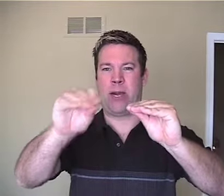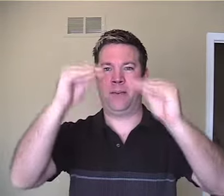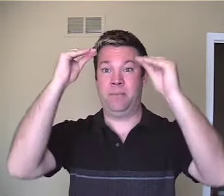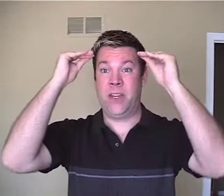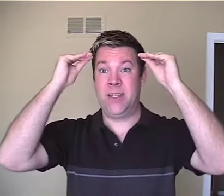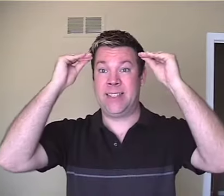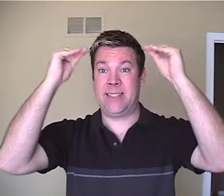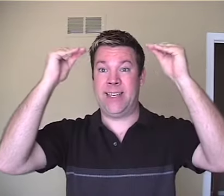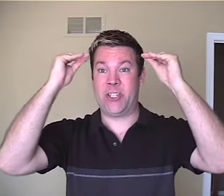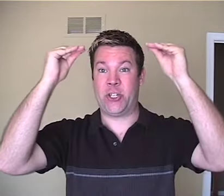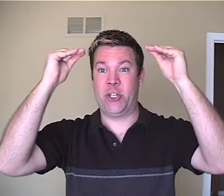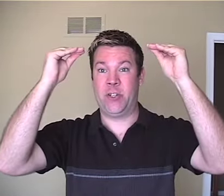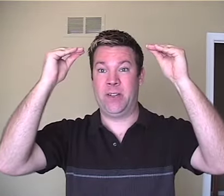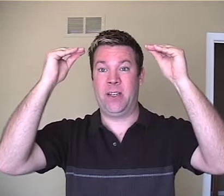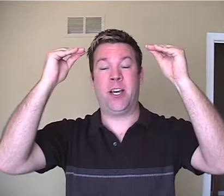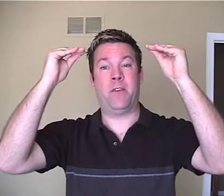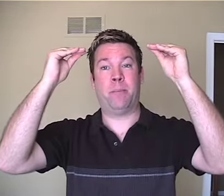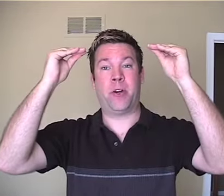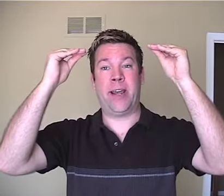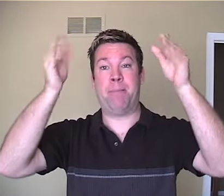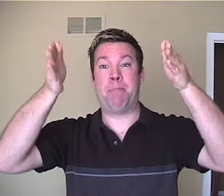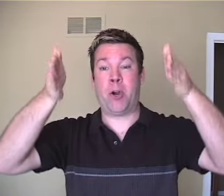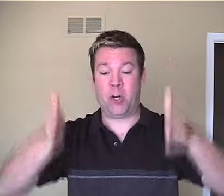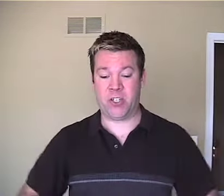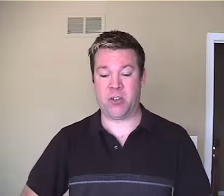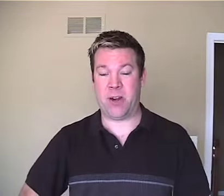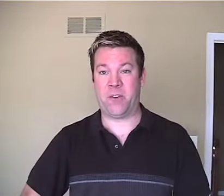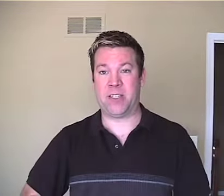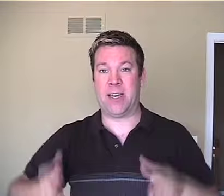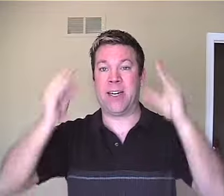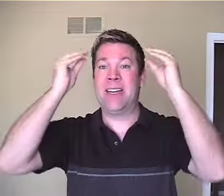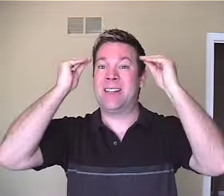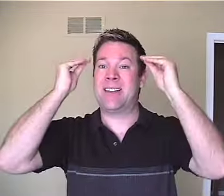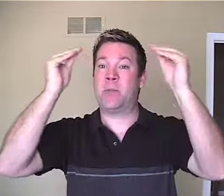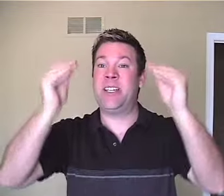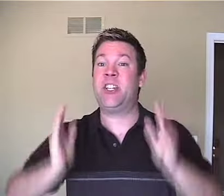quack. Teach. And if you put a person reference on it, it's now teacher.